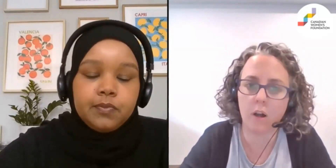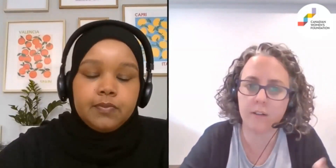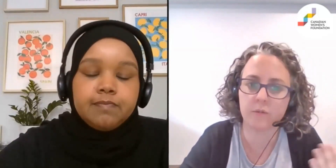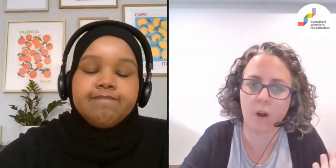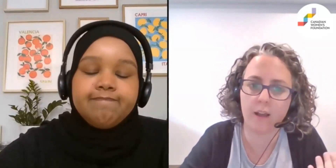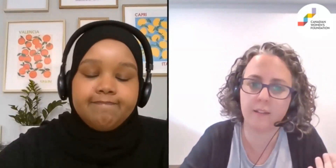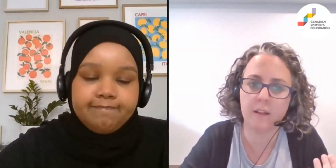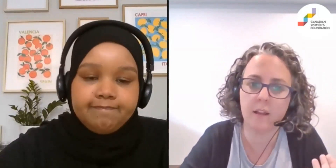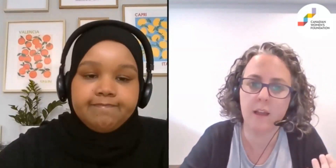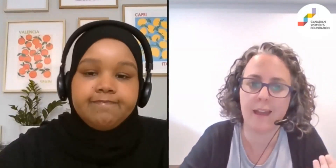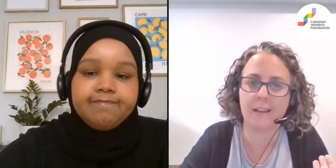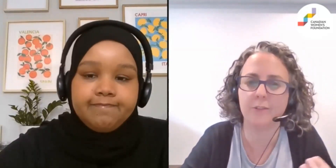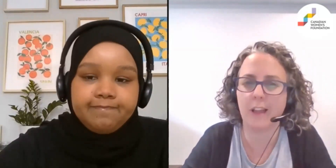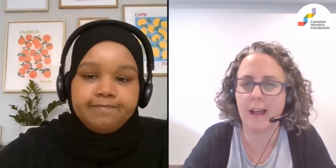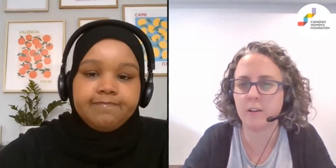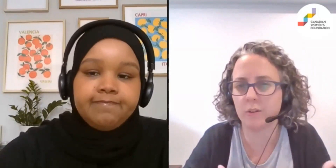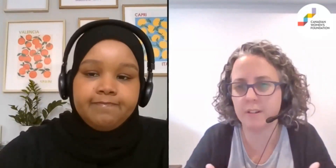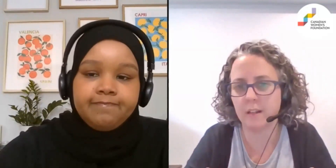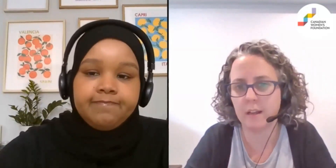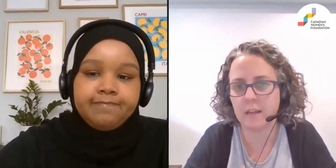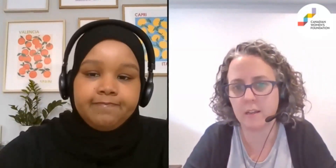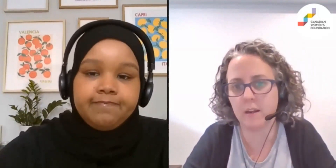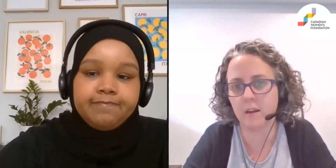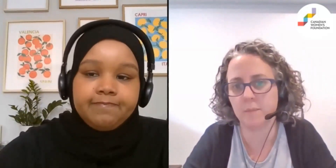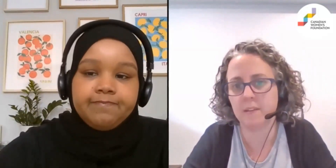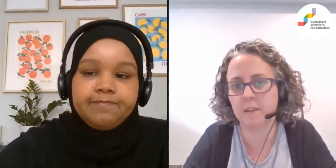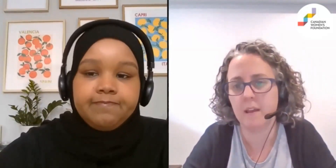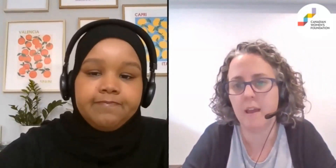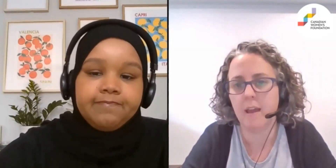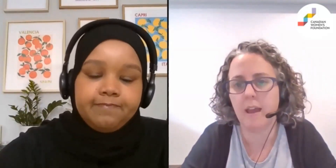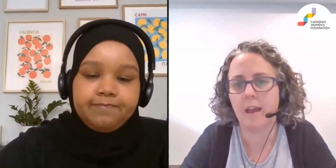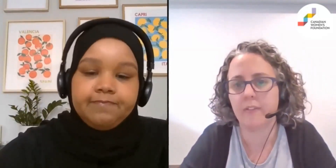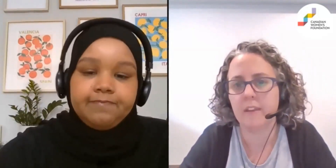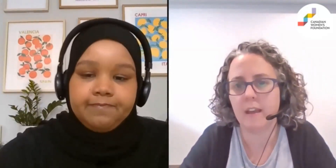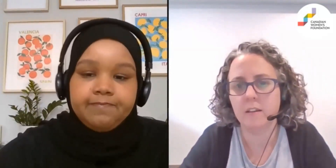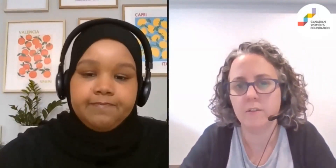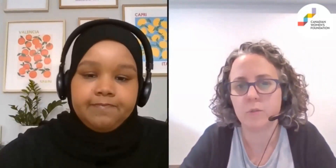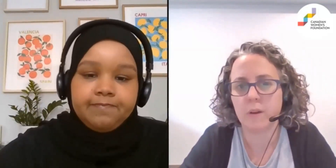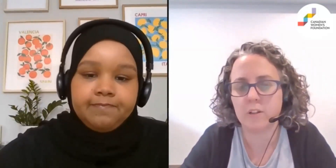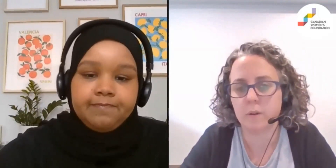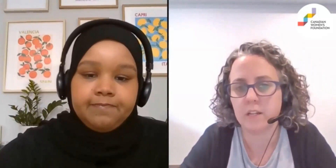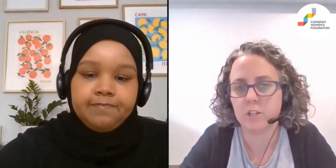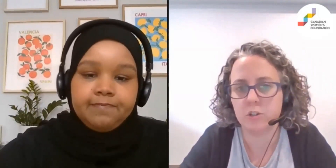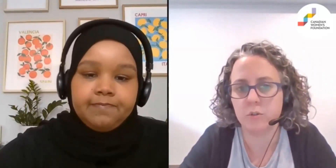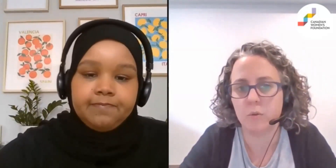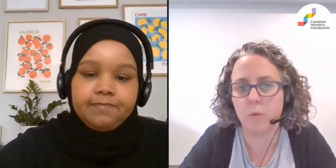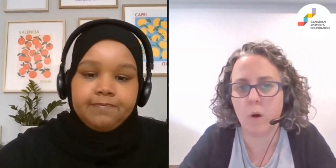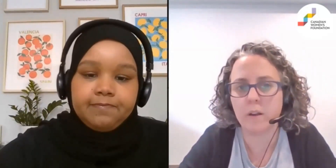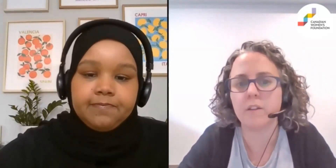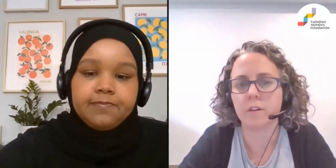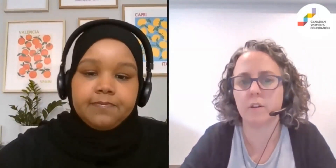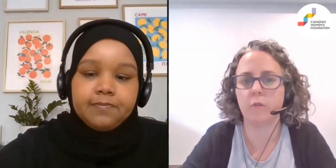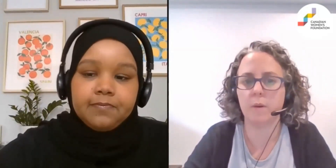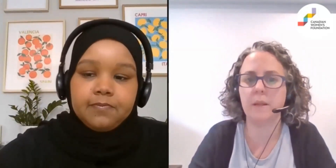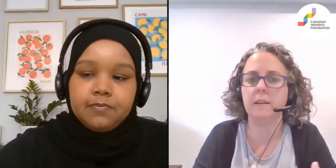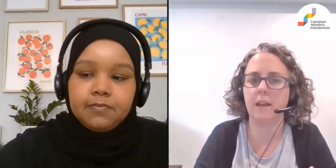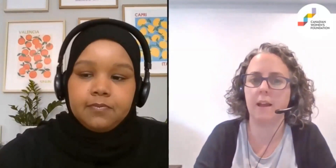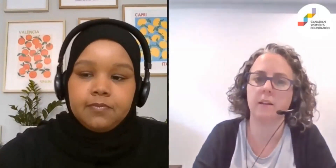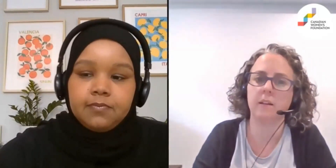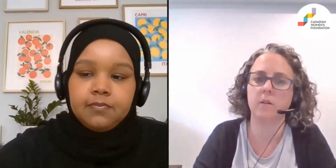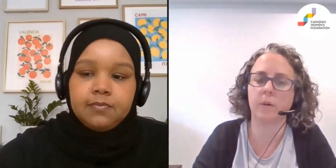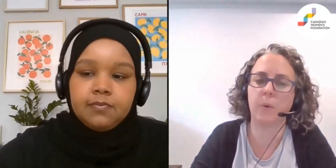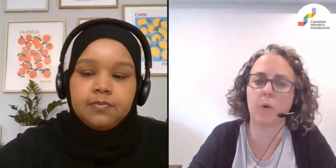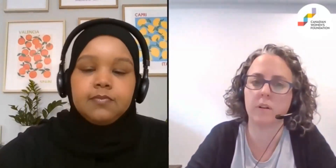of costs rising and flat or declining incomes. At the end of 2022, one third of women